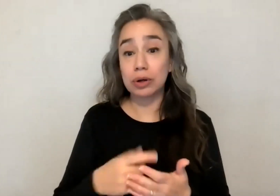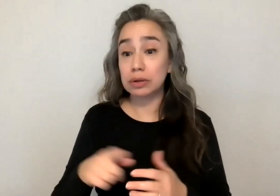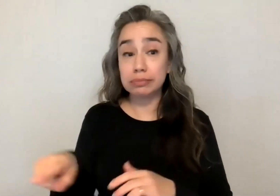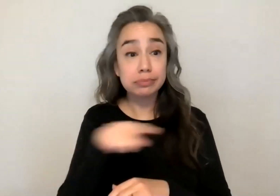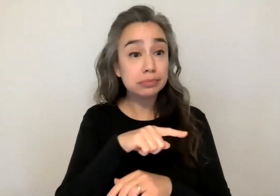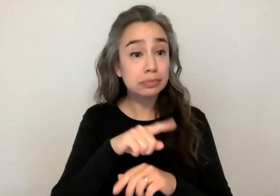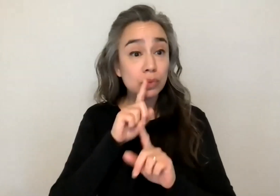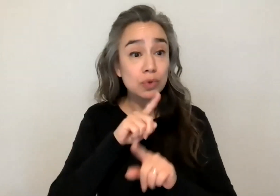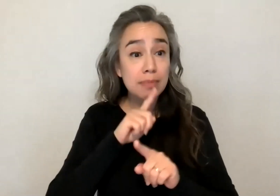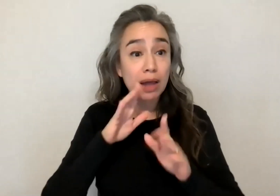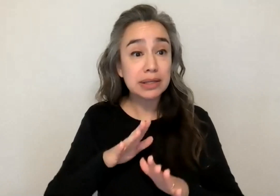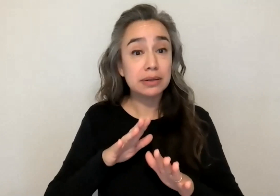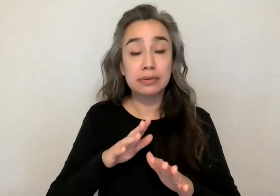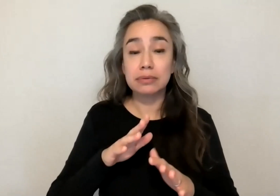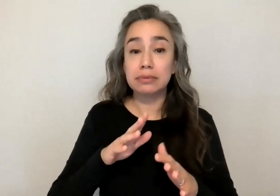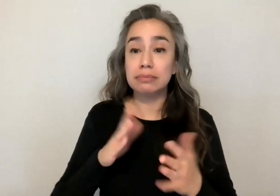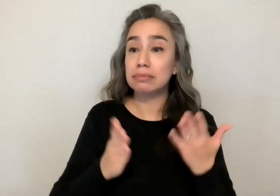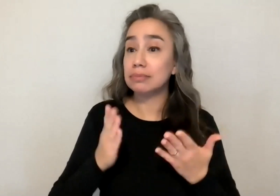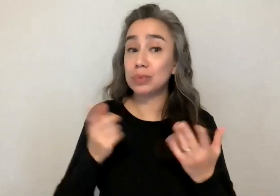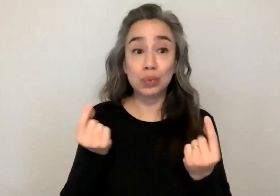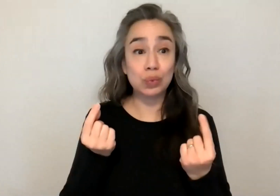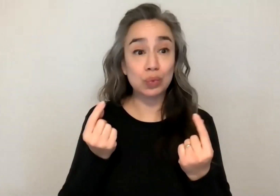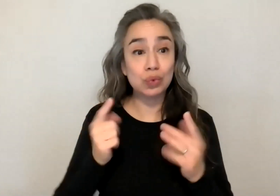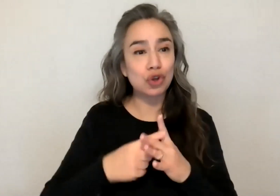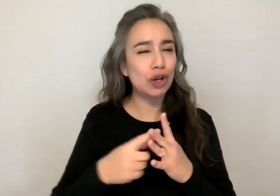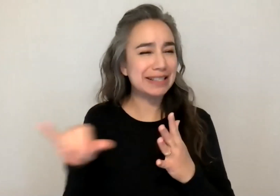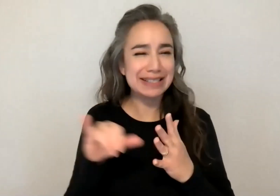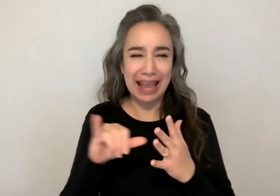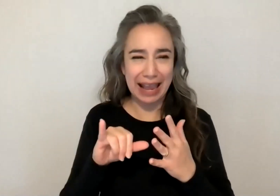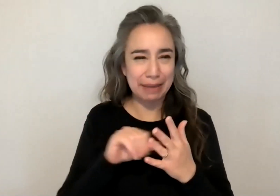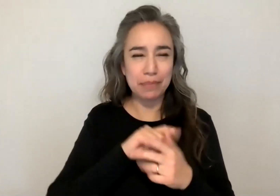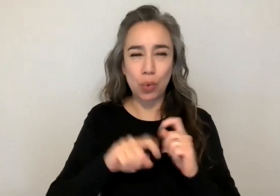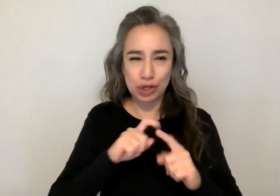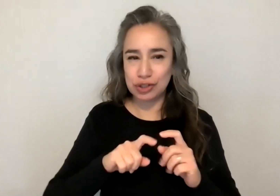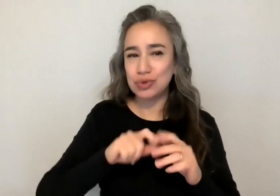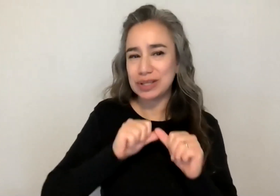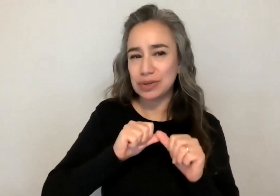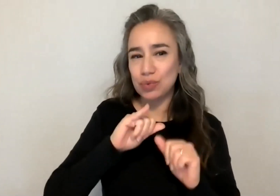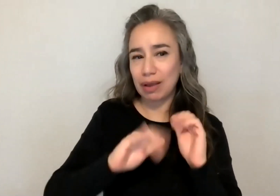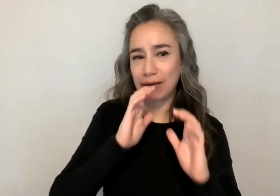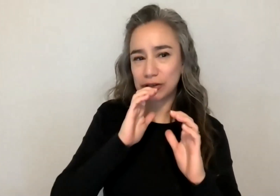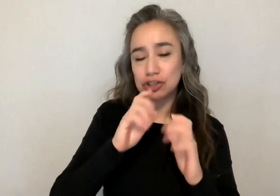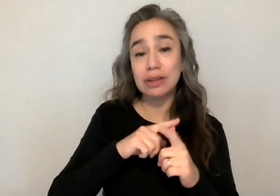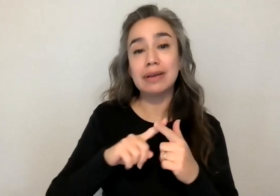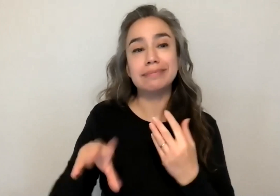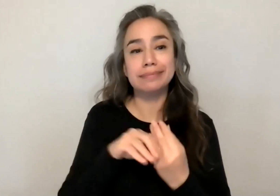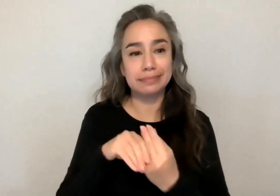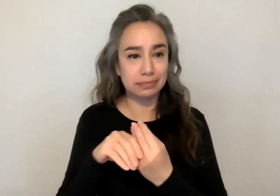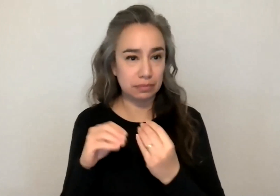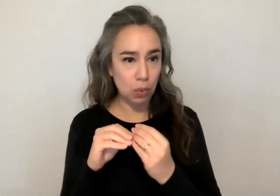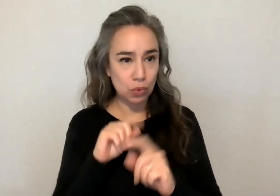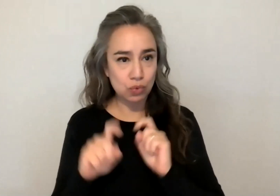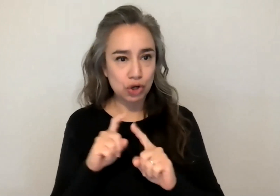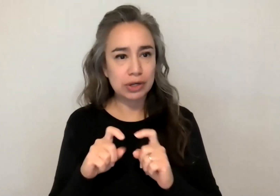basically what we'll do, the way we'll do it is we'll start with those same questions to keep that conversation going. And then we'll have a couple more questions in terms of